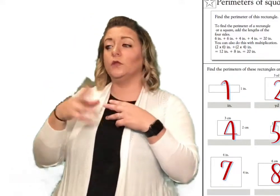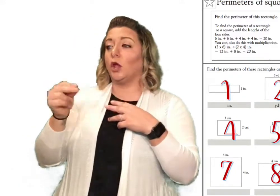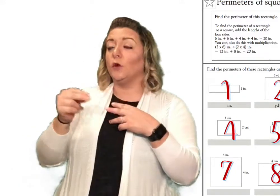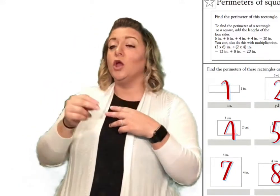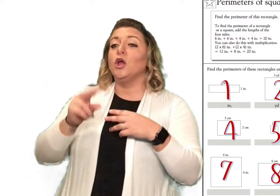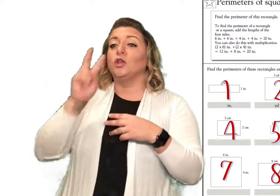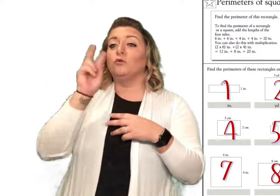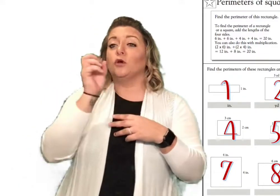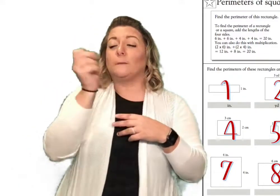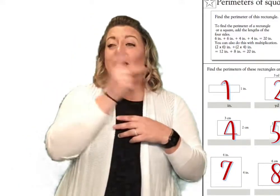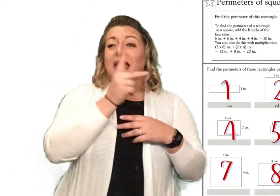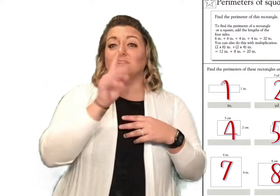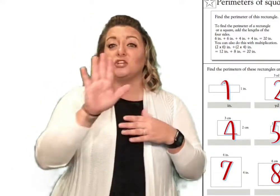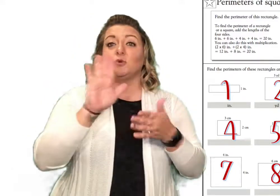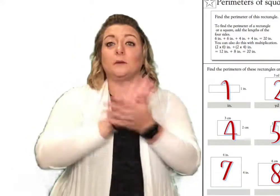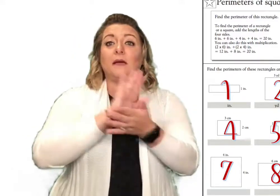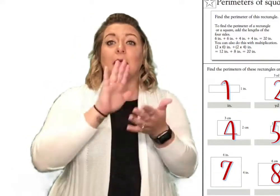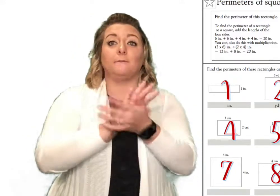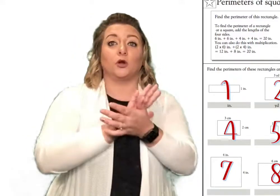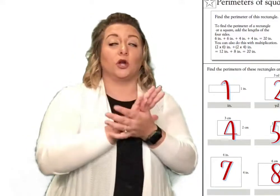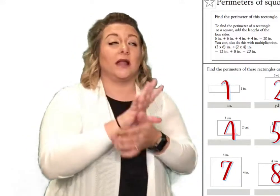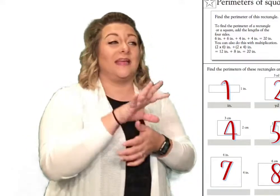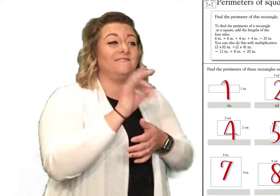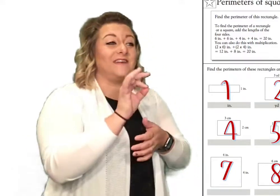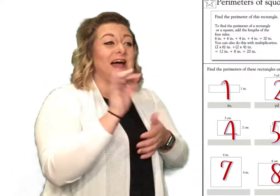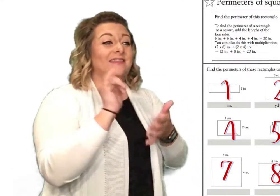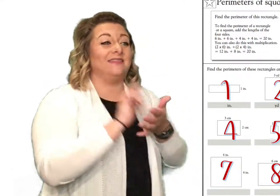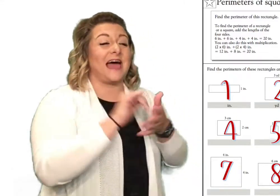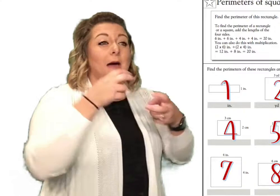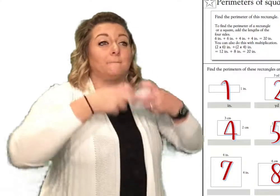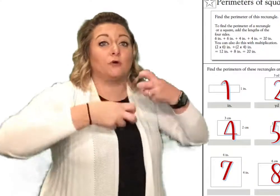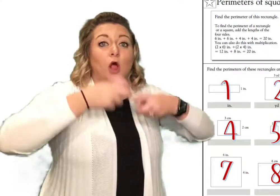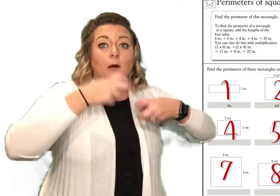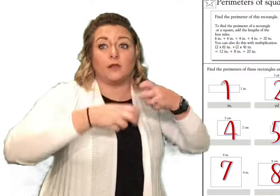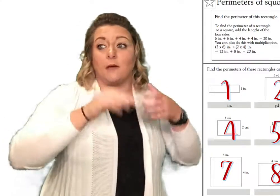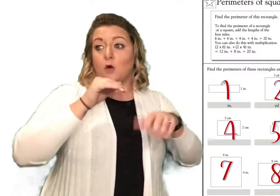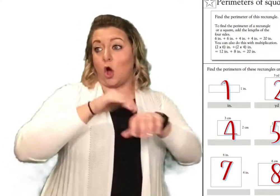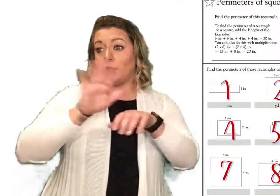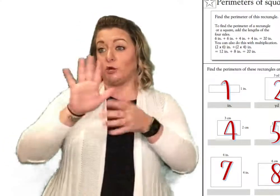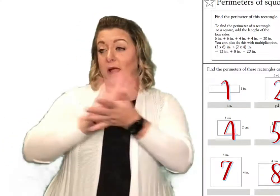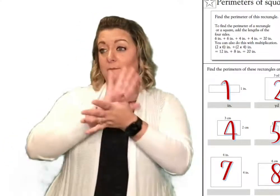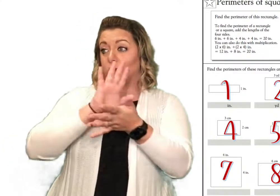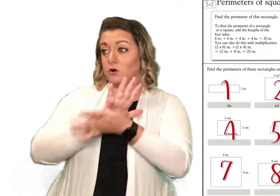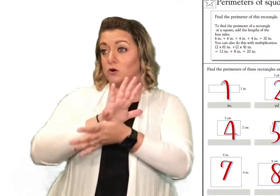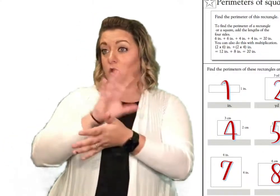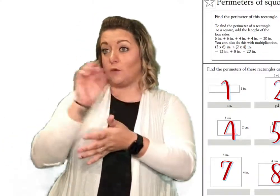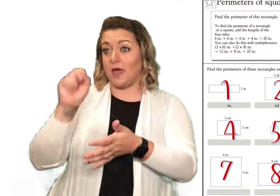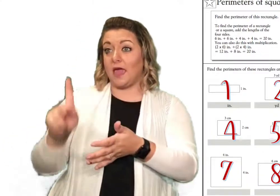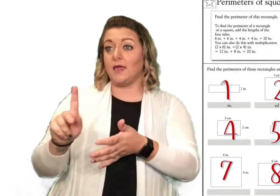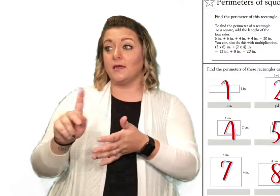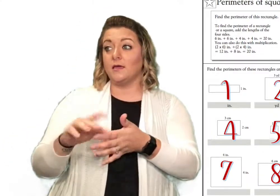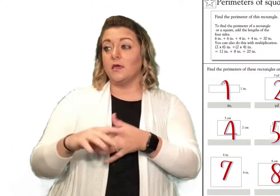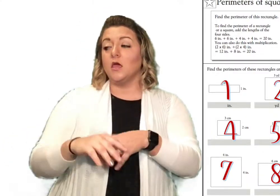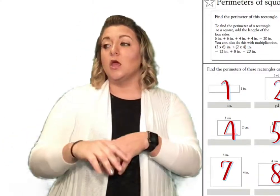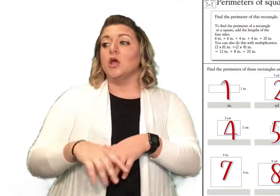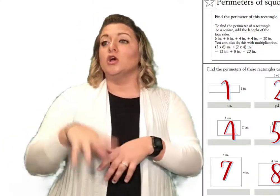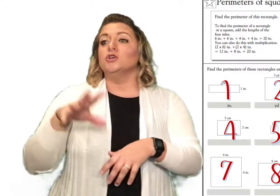No. You look back to your paper and find that problem on your paper. Okay?